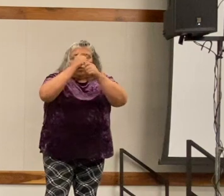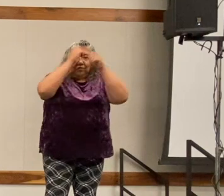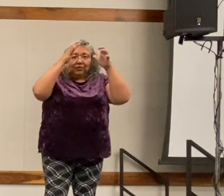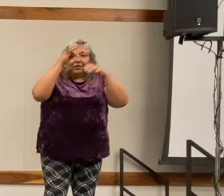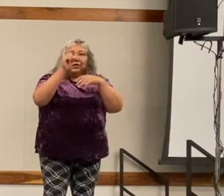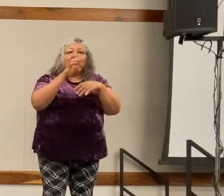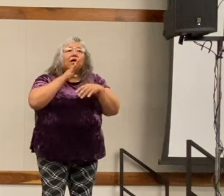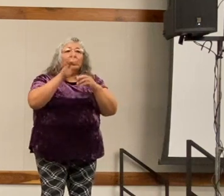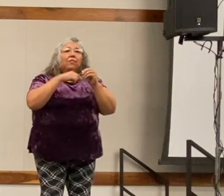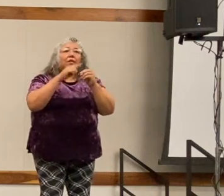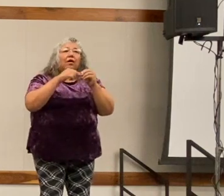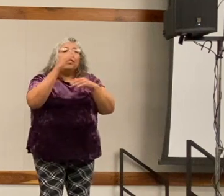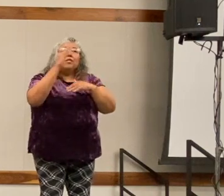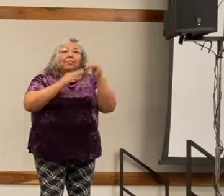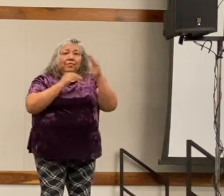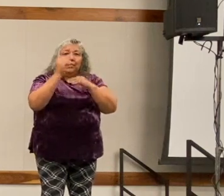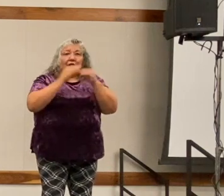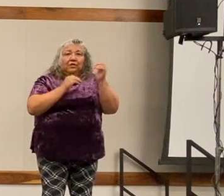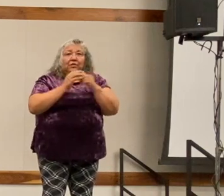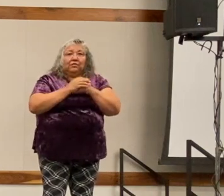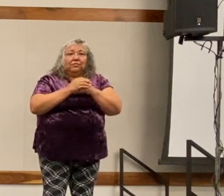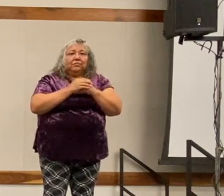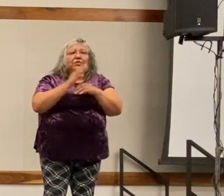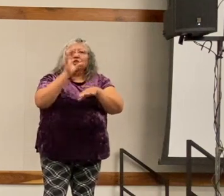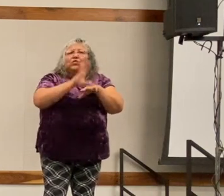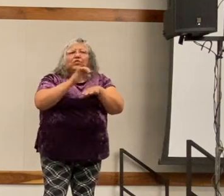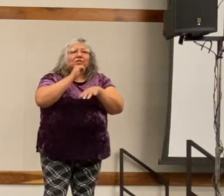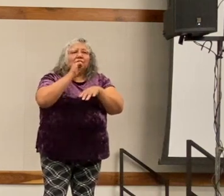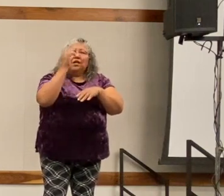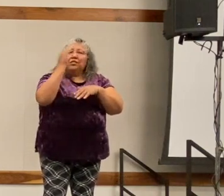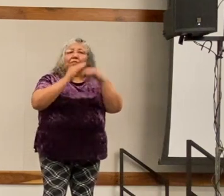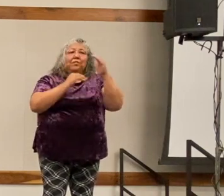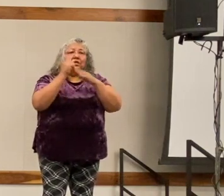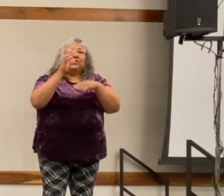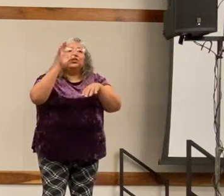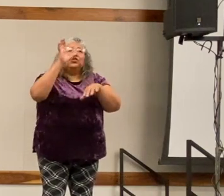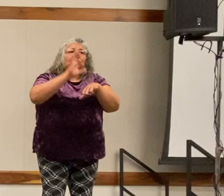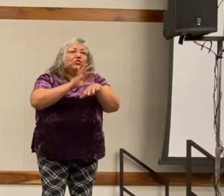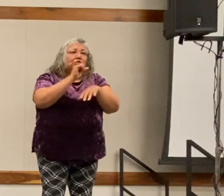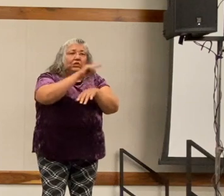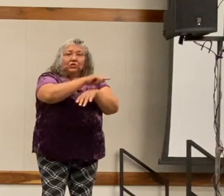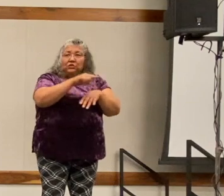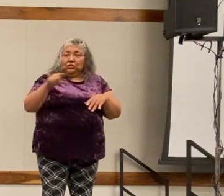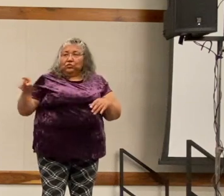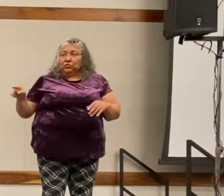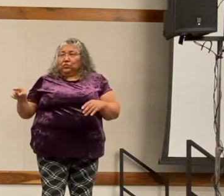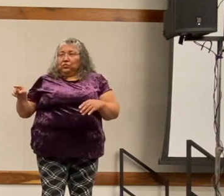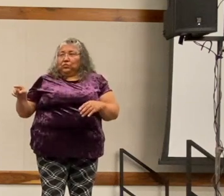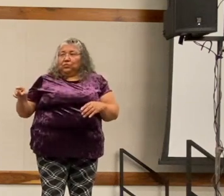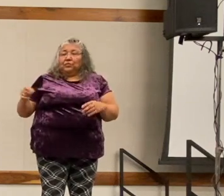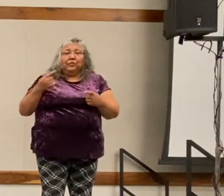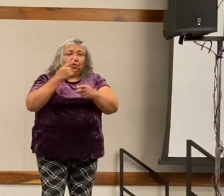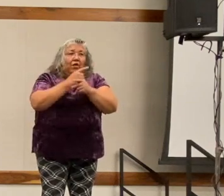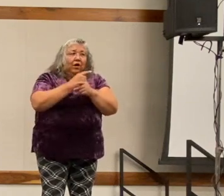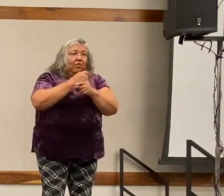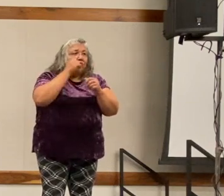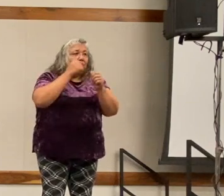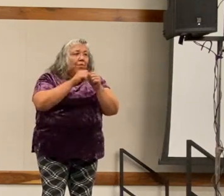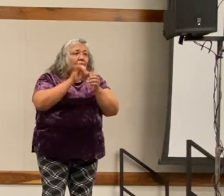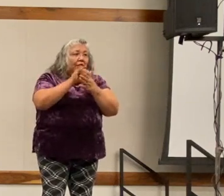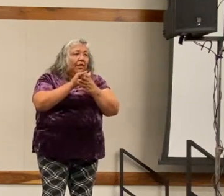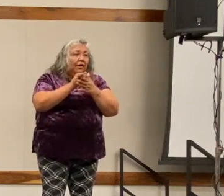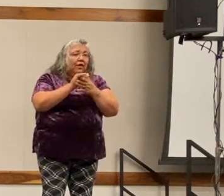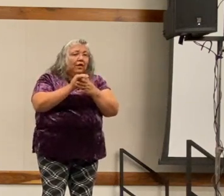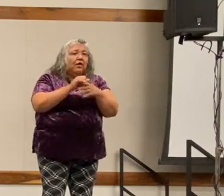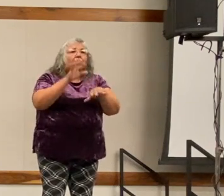is talking about the building. Now remember, church is not the building. Church is you. Right? Remember that